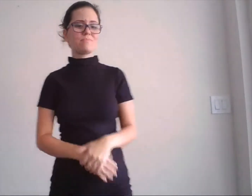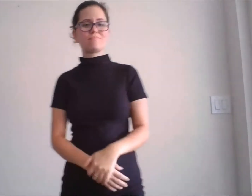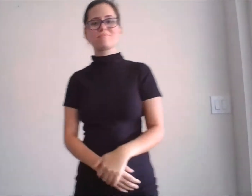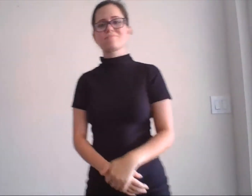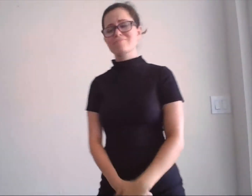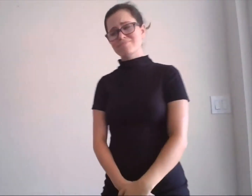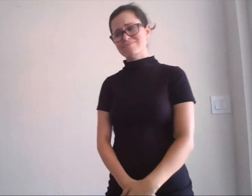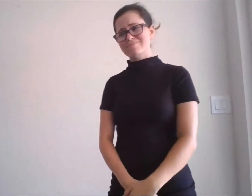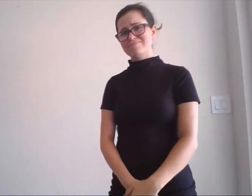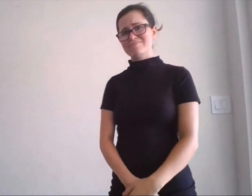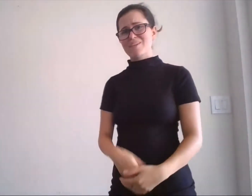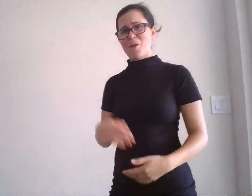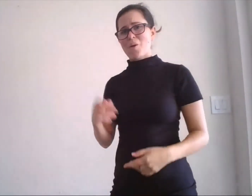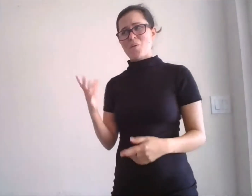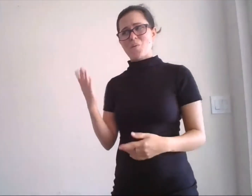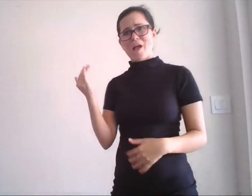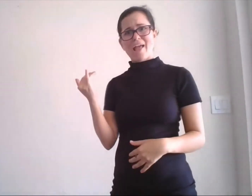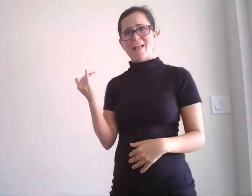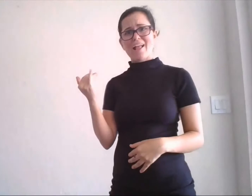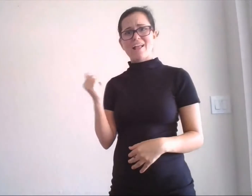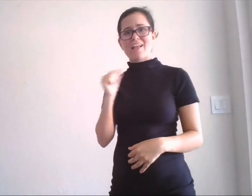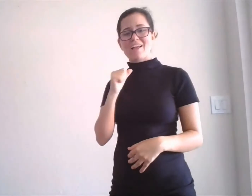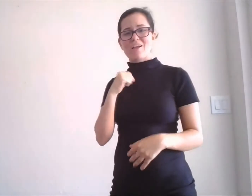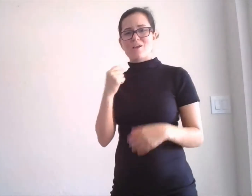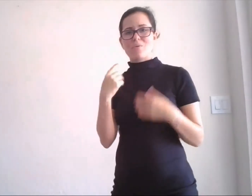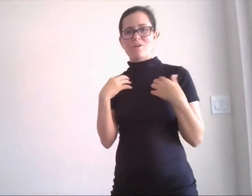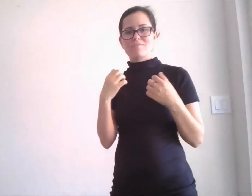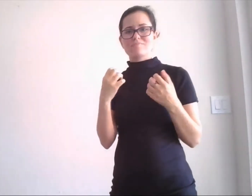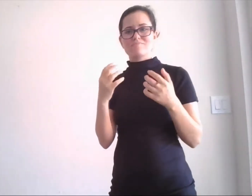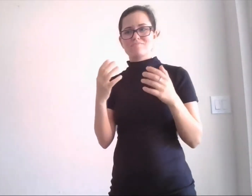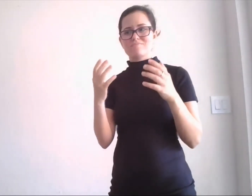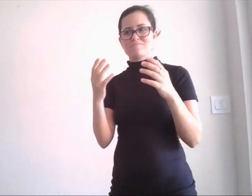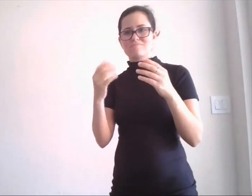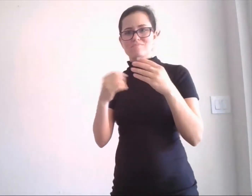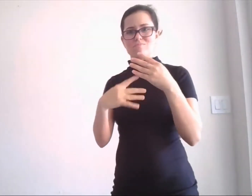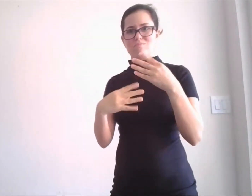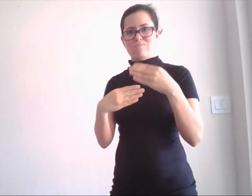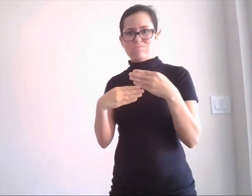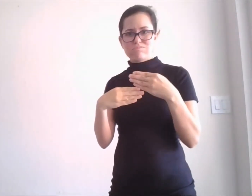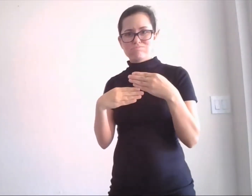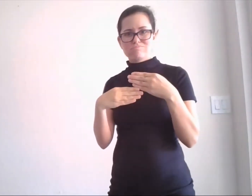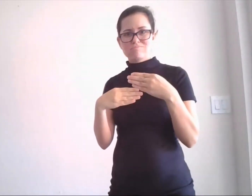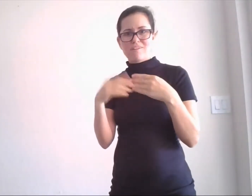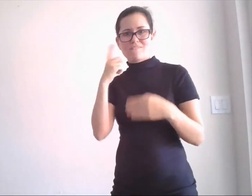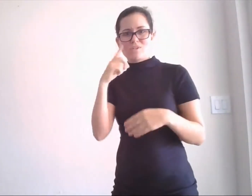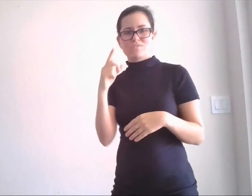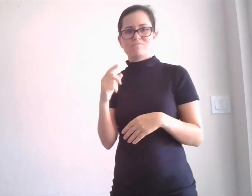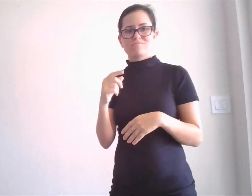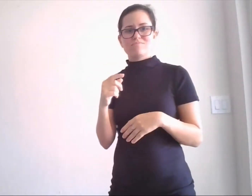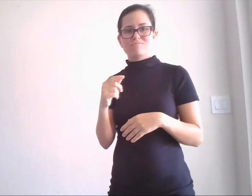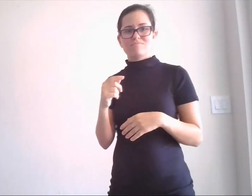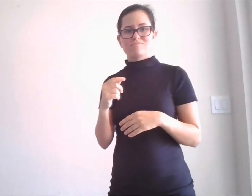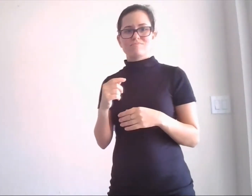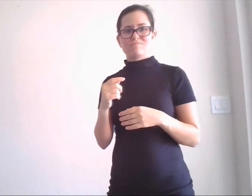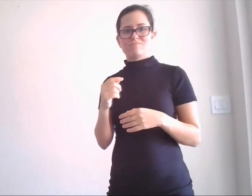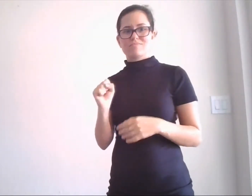in the daylight. They only go down in the nighttime. I think all of this raises a specific question, which is very much on topic